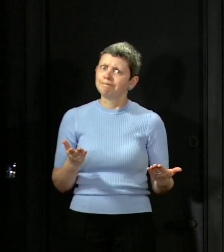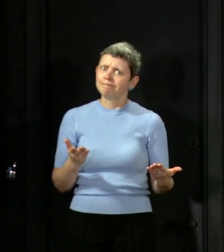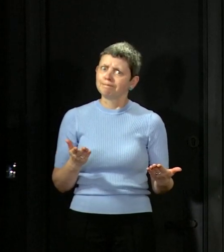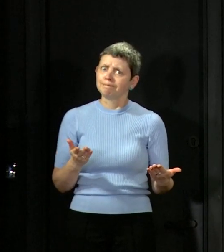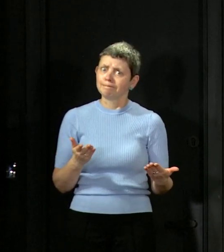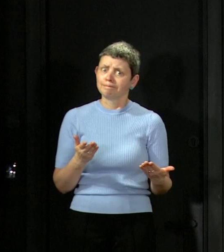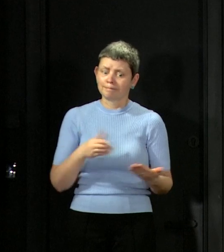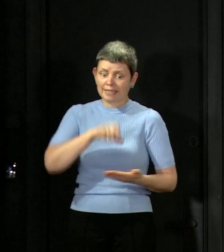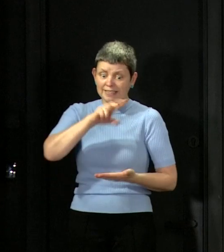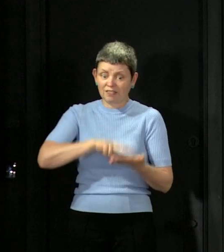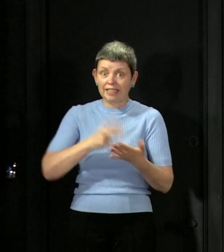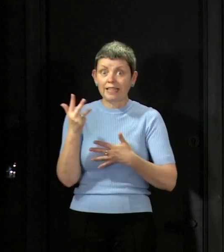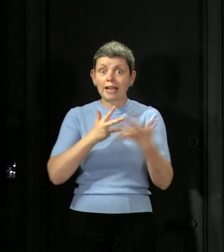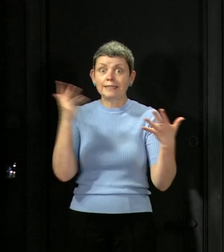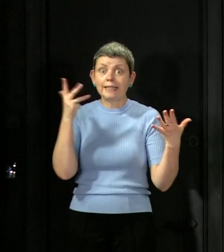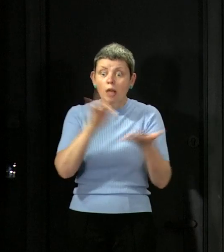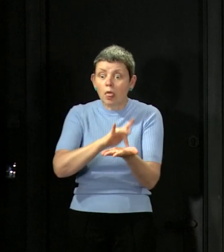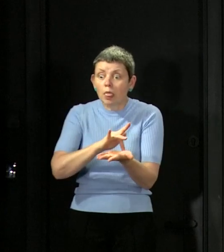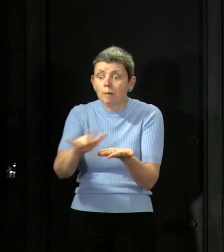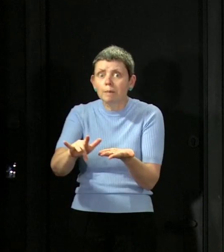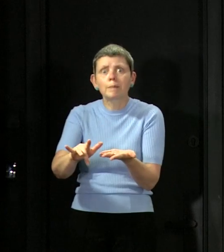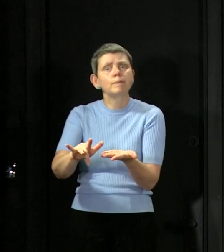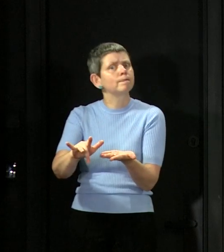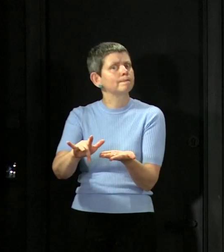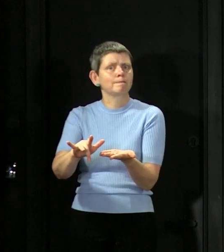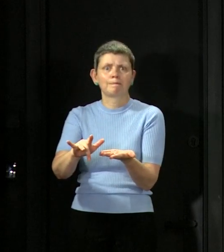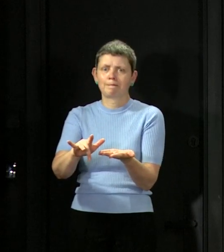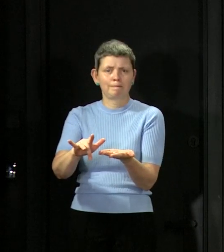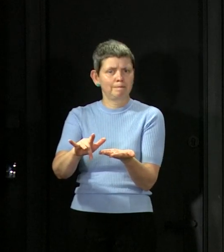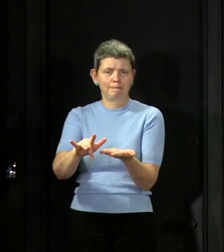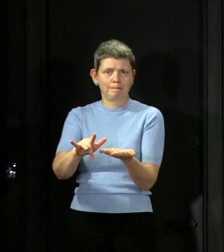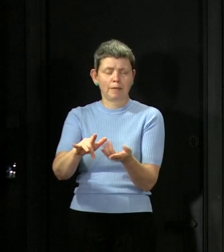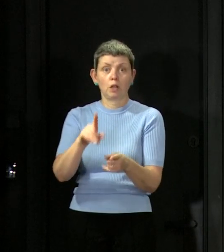virus hasn't gone away. So before I hand over to the Cabinet Secretary, I want to